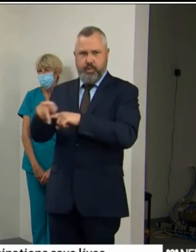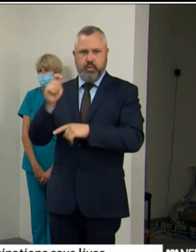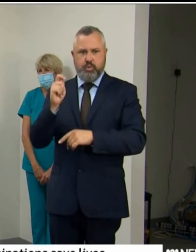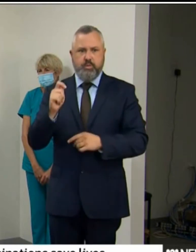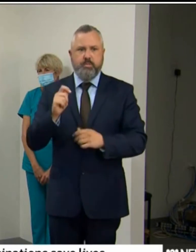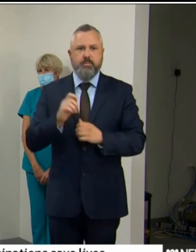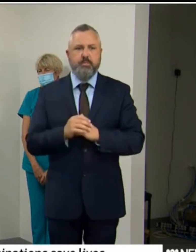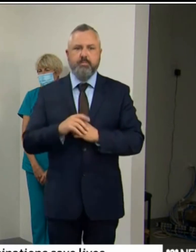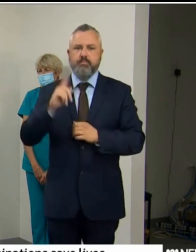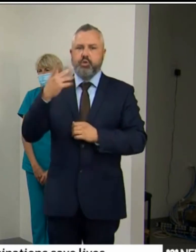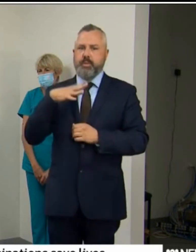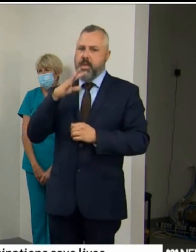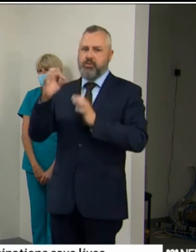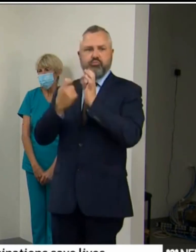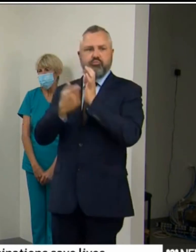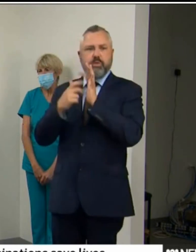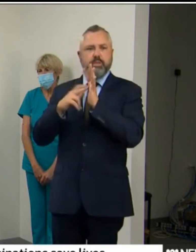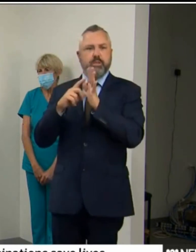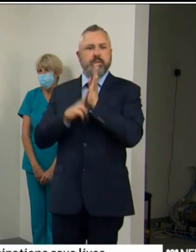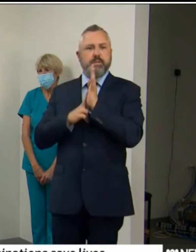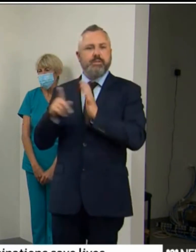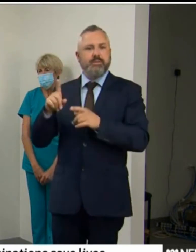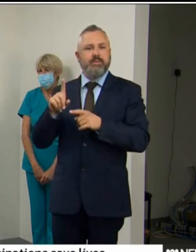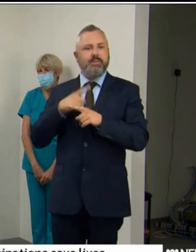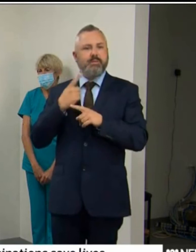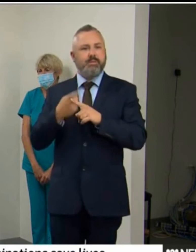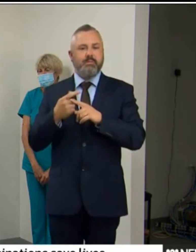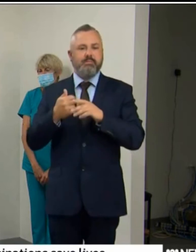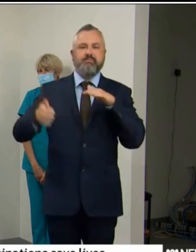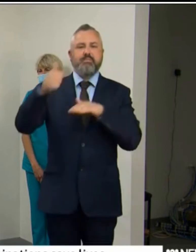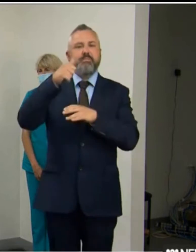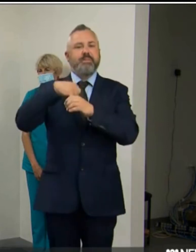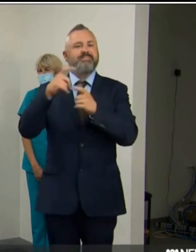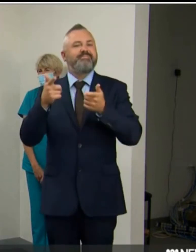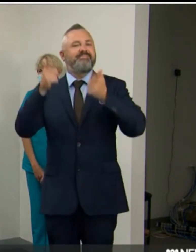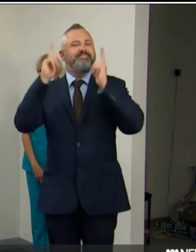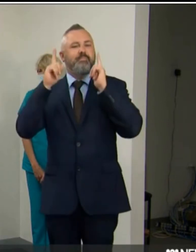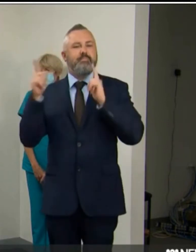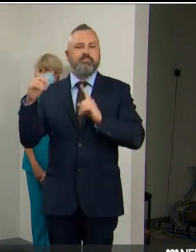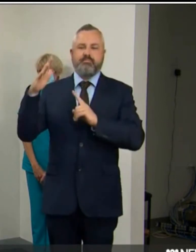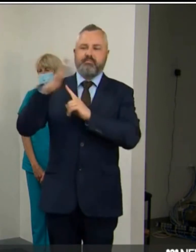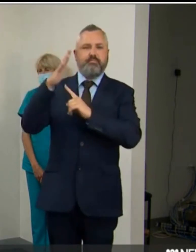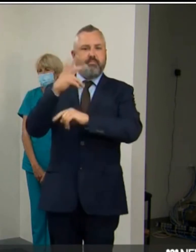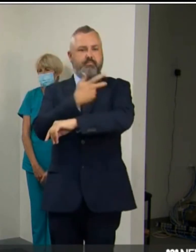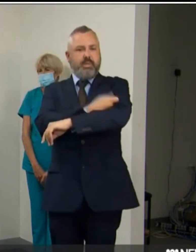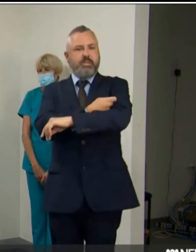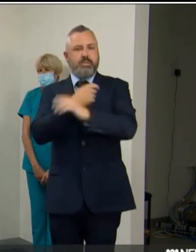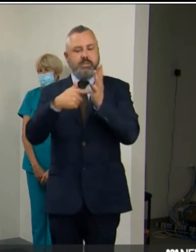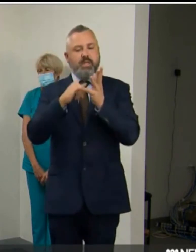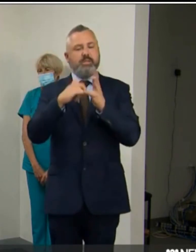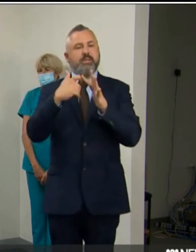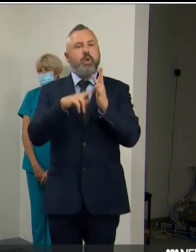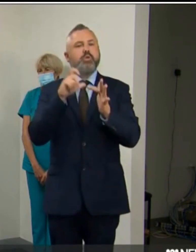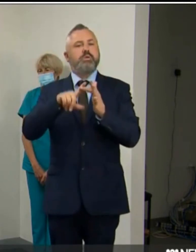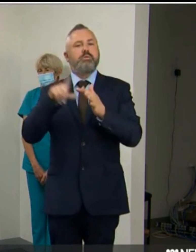both as the immediate past Chief Medical Officer but the head of the Vaccines Task Force. Firstly, the Department of Health website